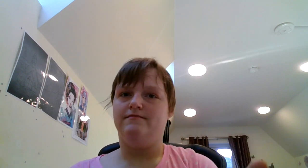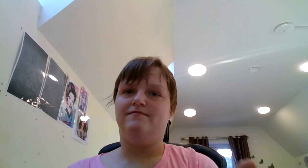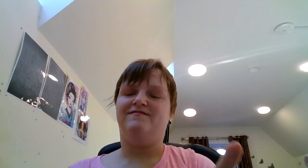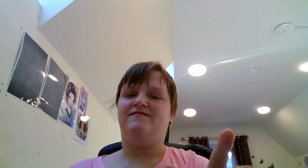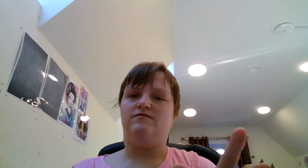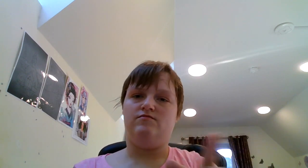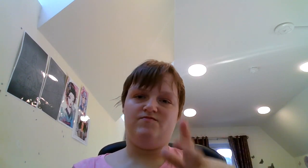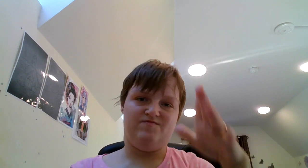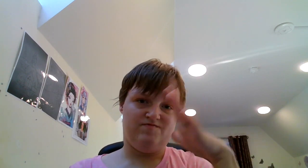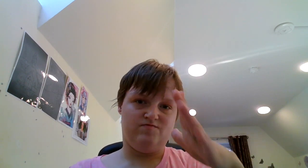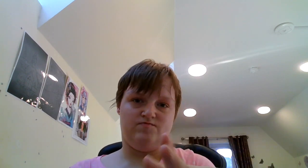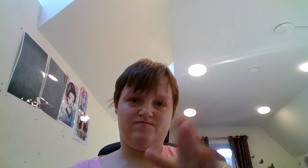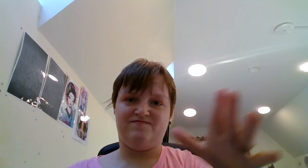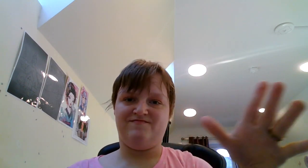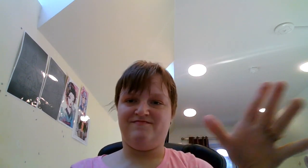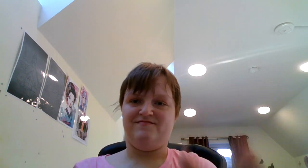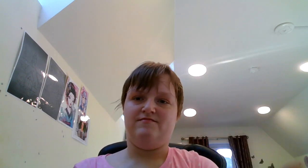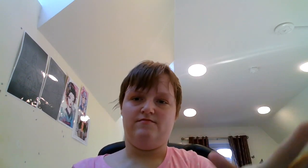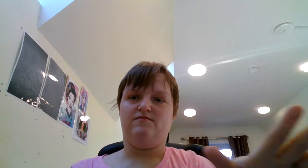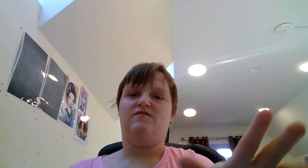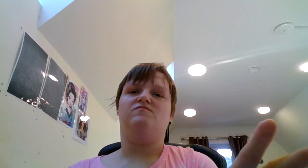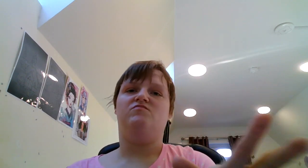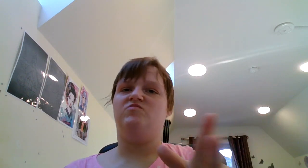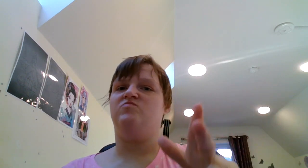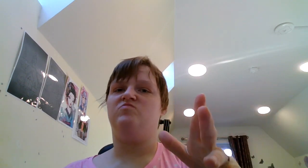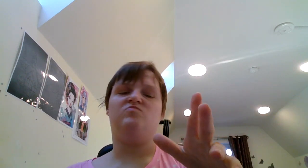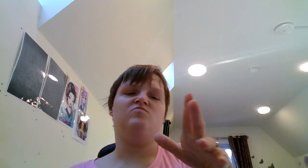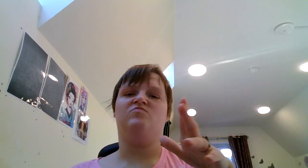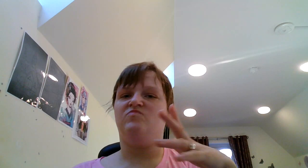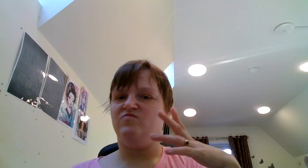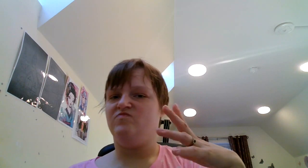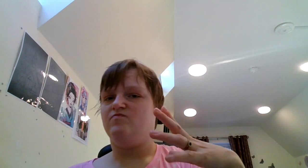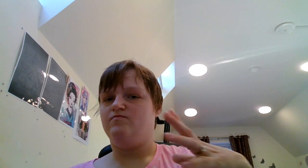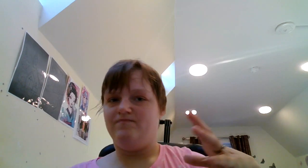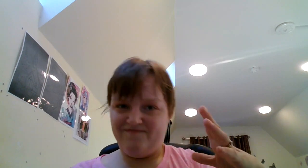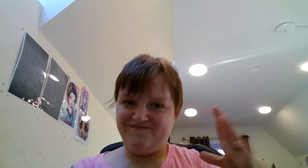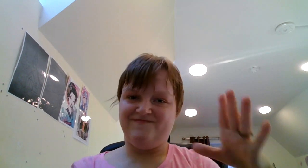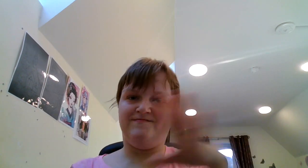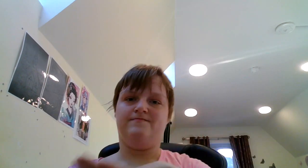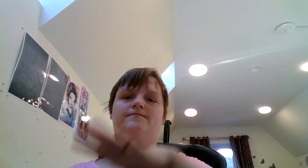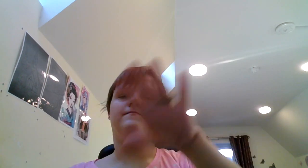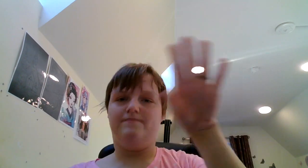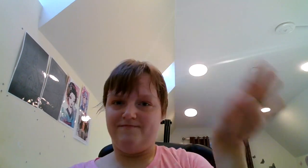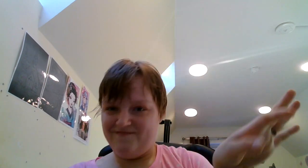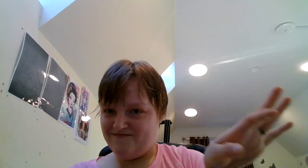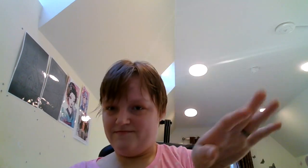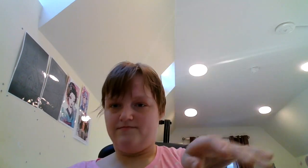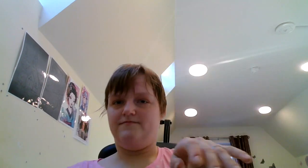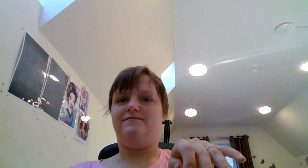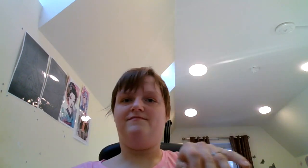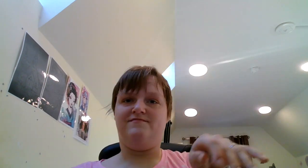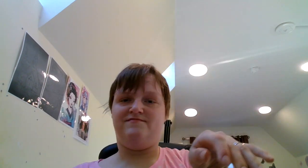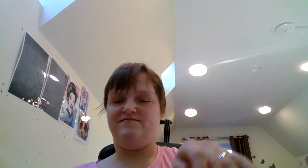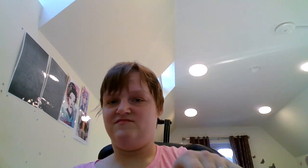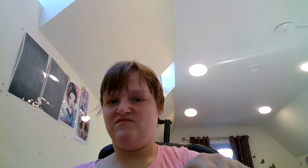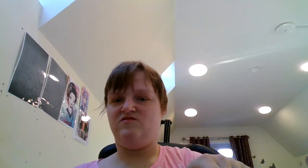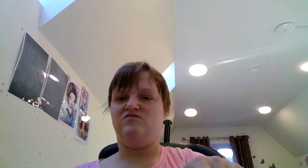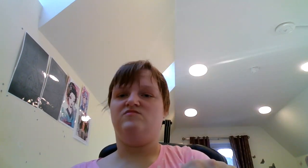pictured, Charles H. Best and J. J. R. MacLeod at the University of Toronto in 1921, and it was